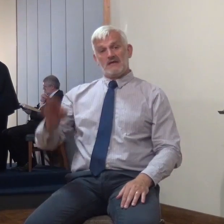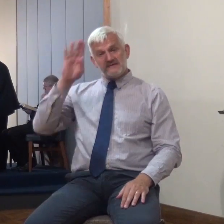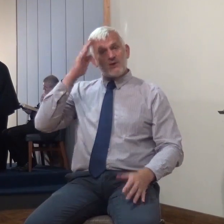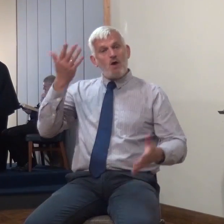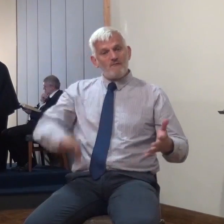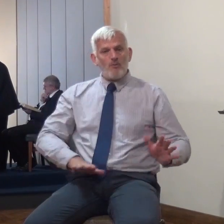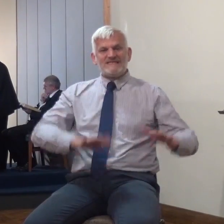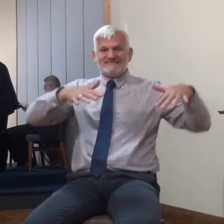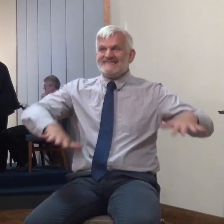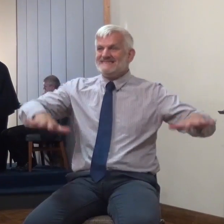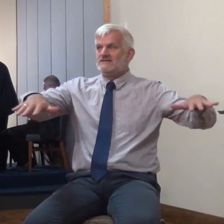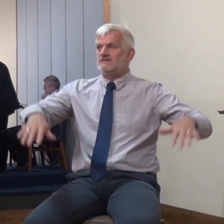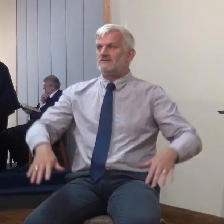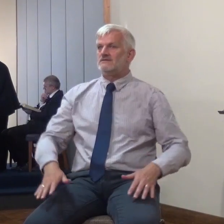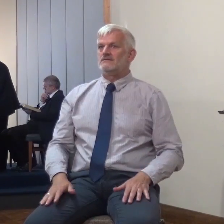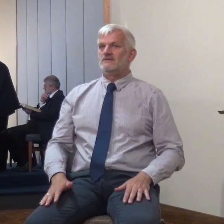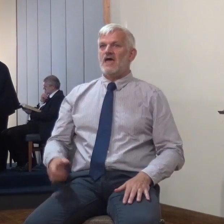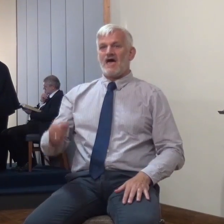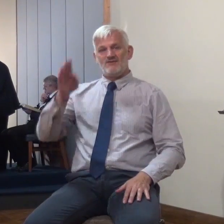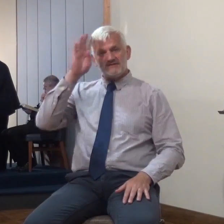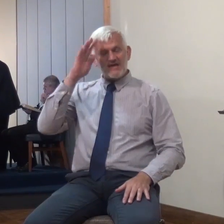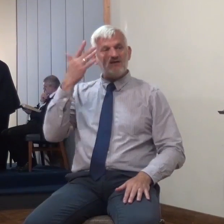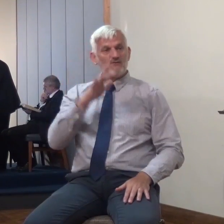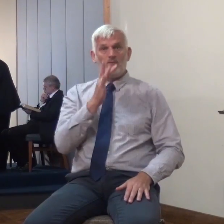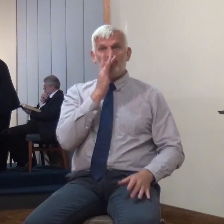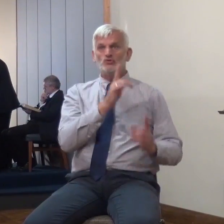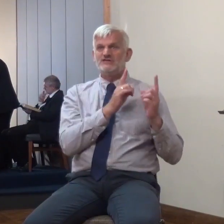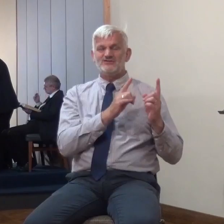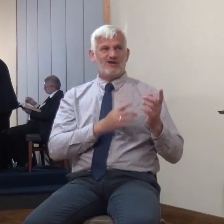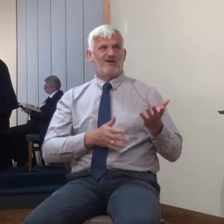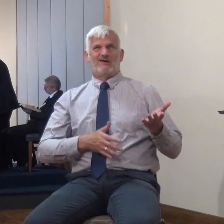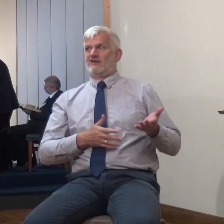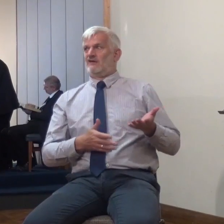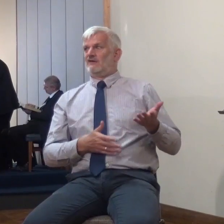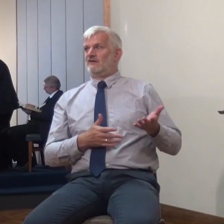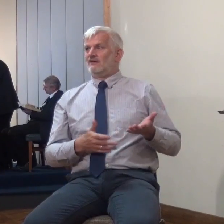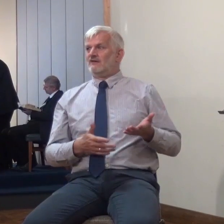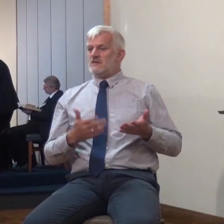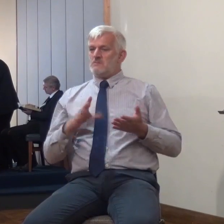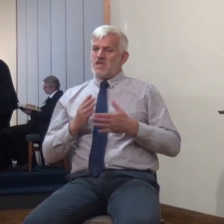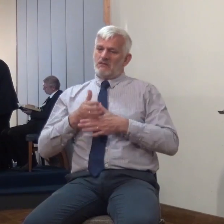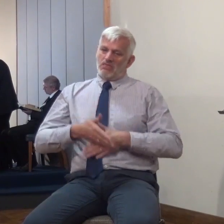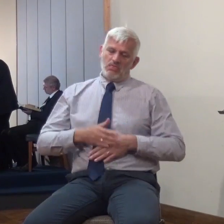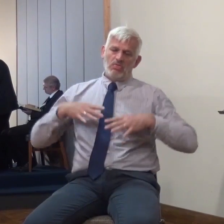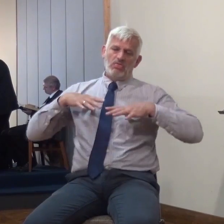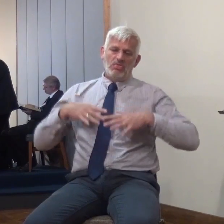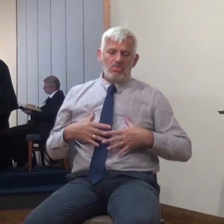seas, in perils among false brethren, in weariness and